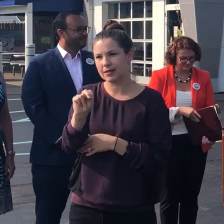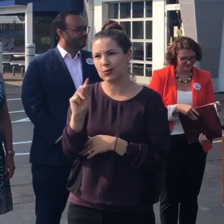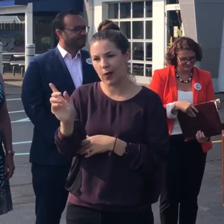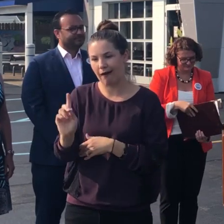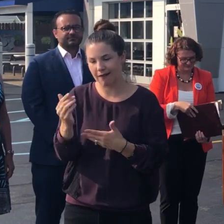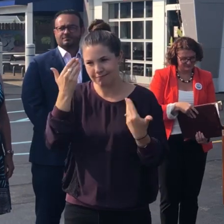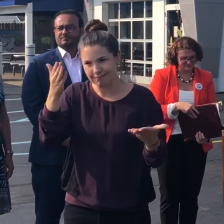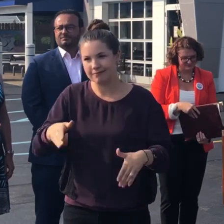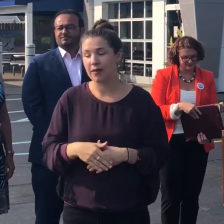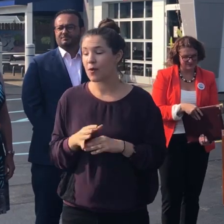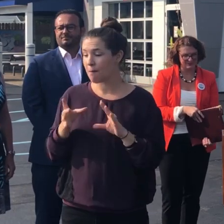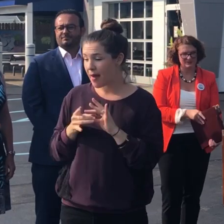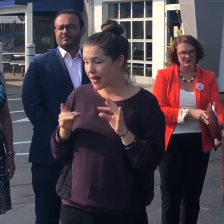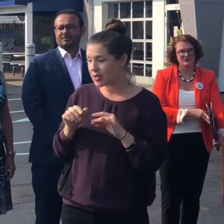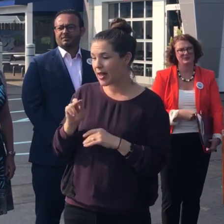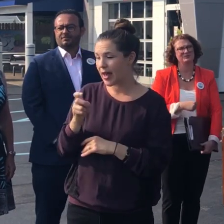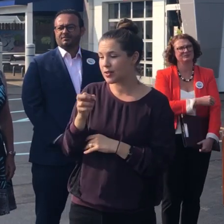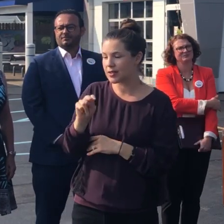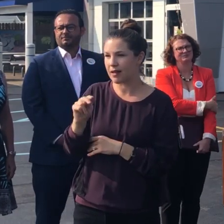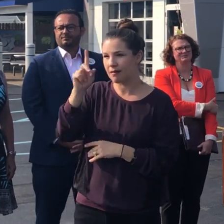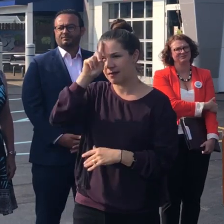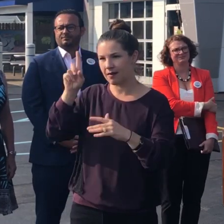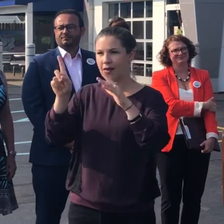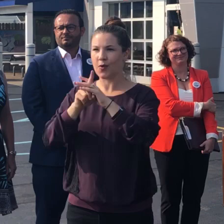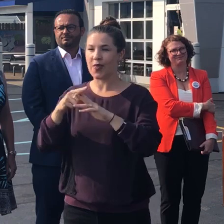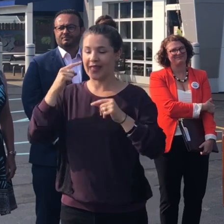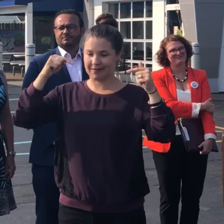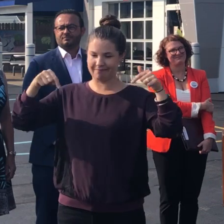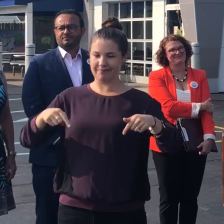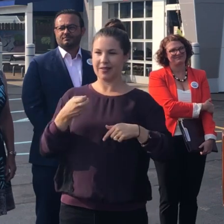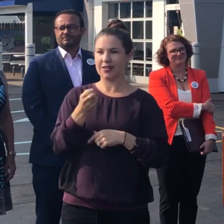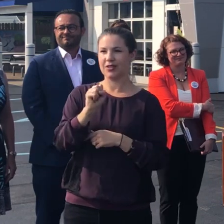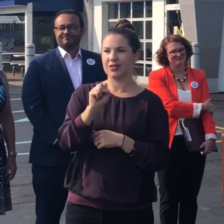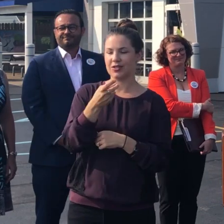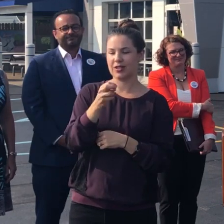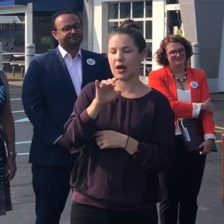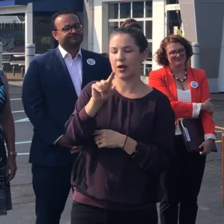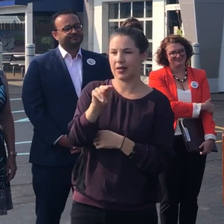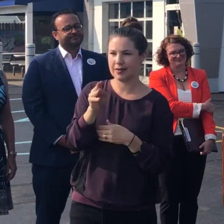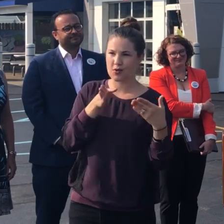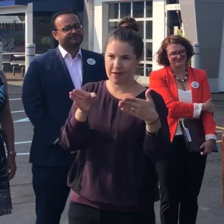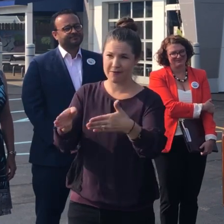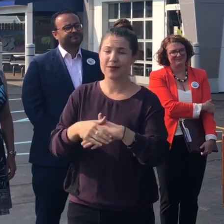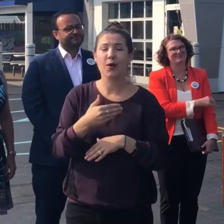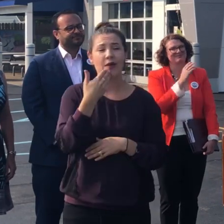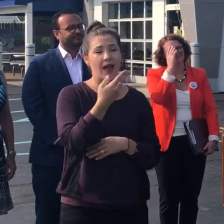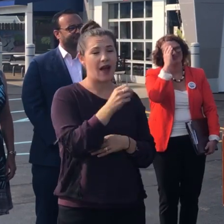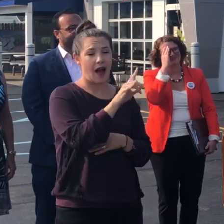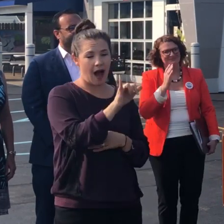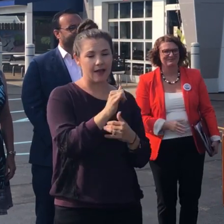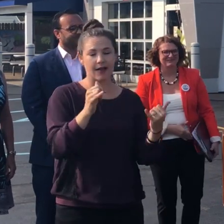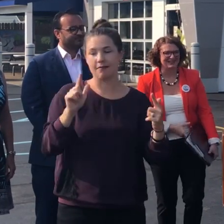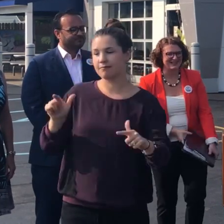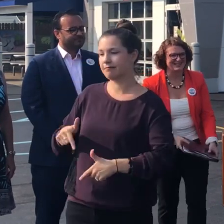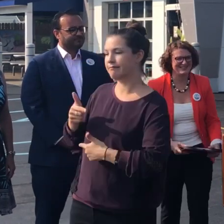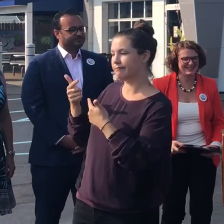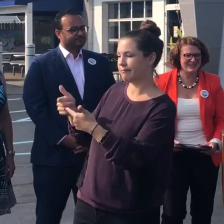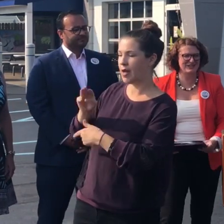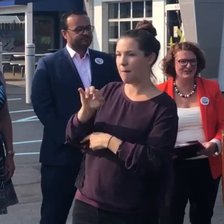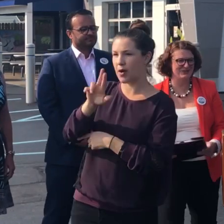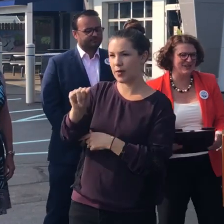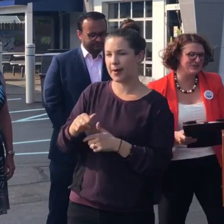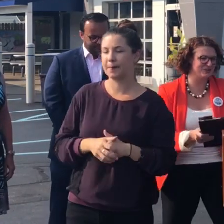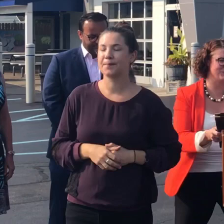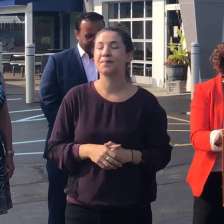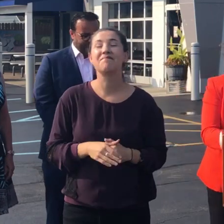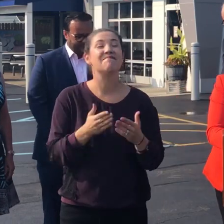if you mention Anderson's Custard, the first place to think of is Sheridan Drive. So I want to thank Holly and her family, and I'll turn it back over to the Deputy County Executive. Thank